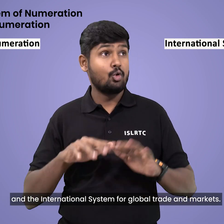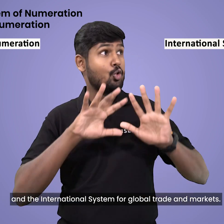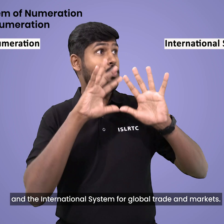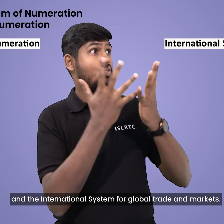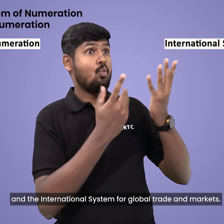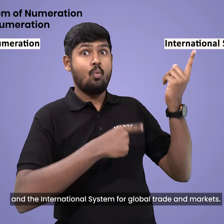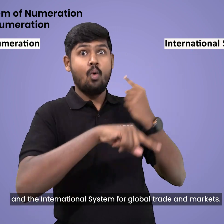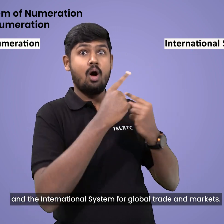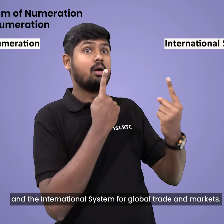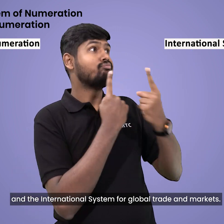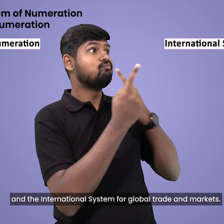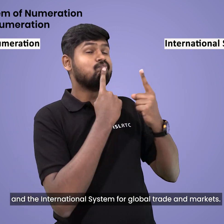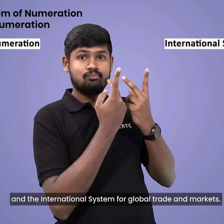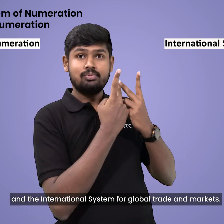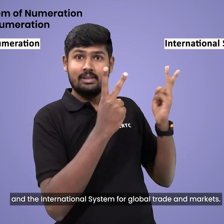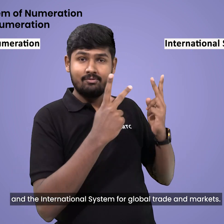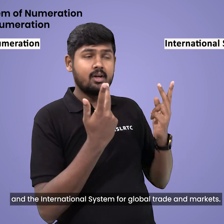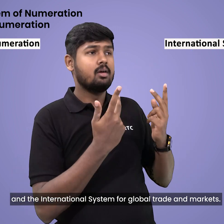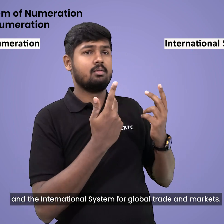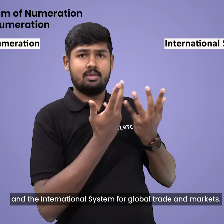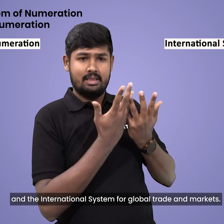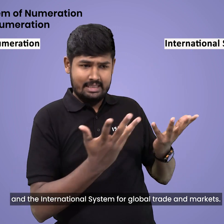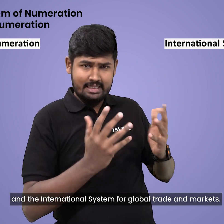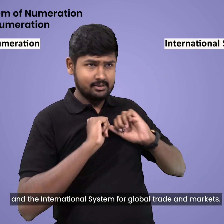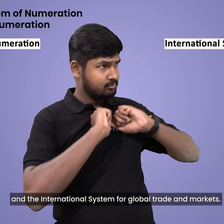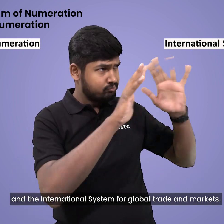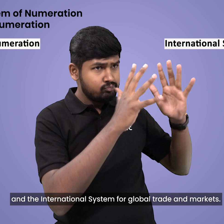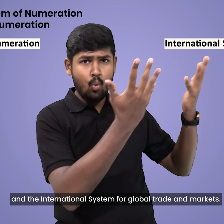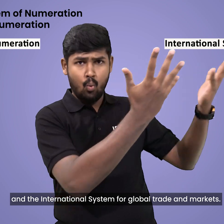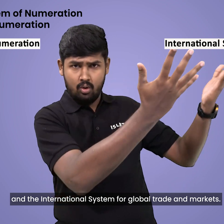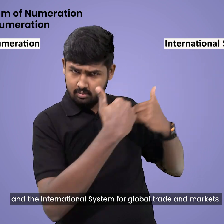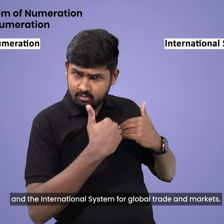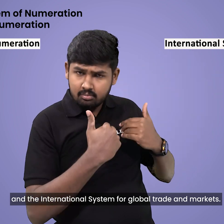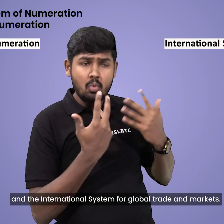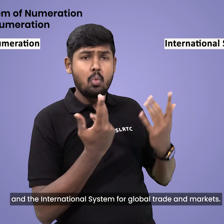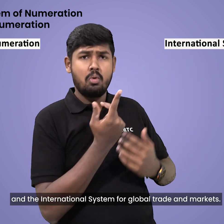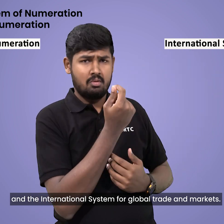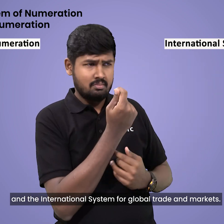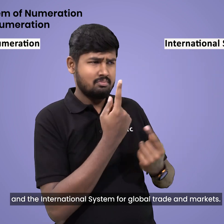and the International System for global trade and markets.